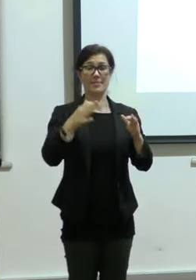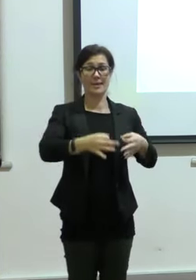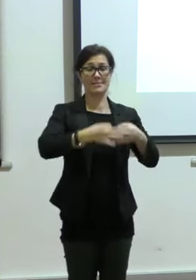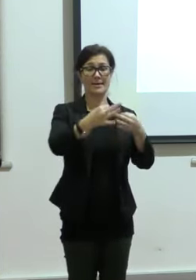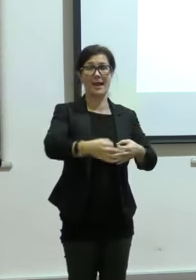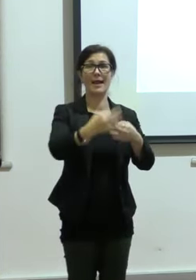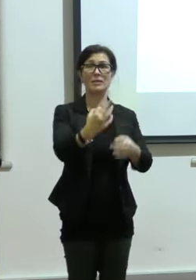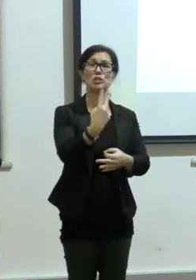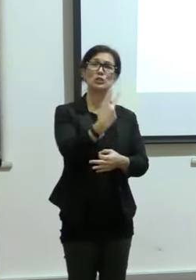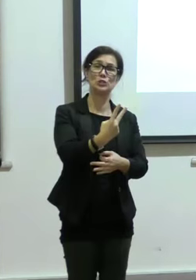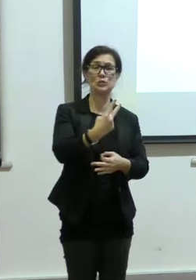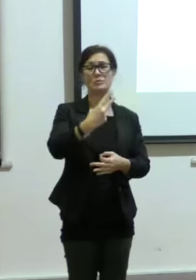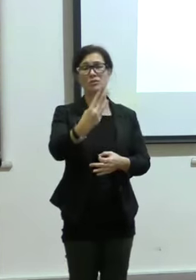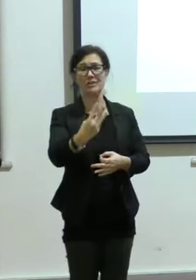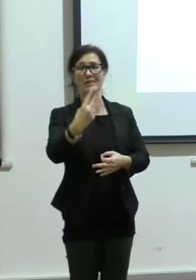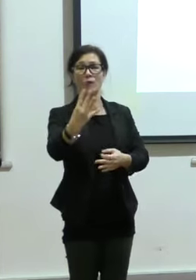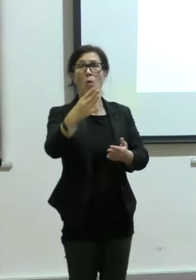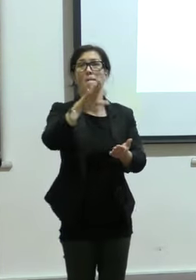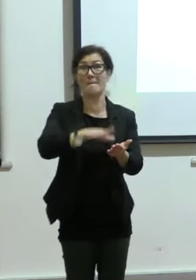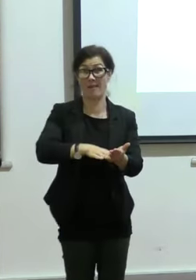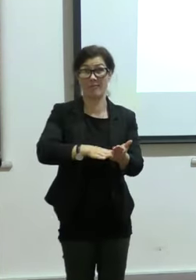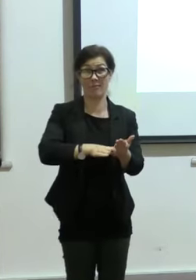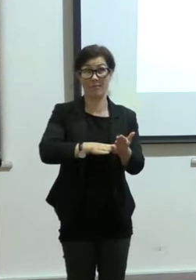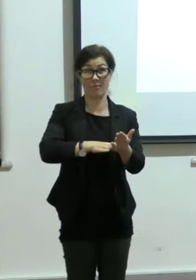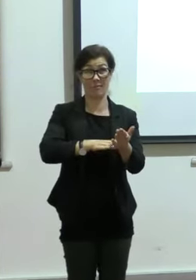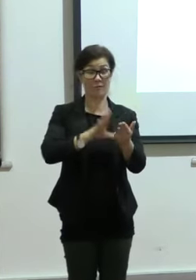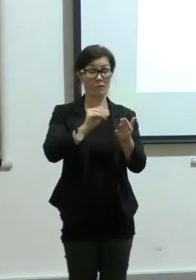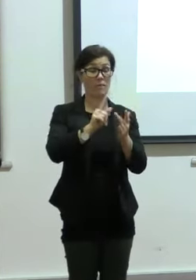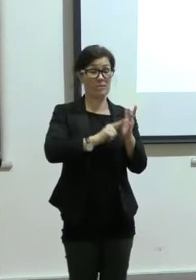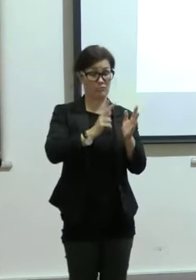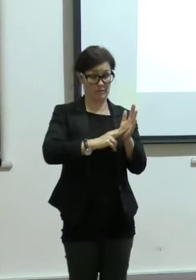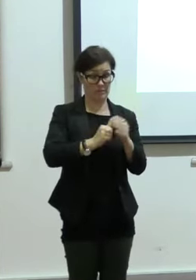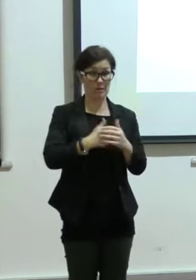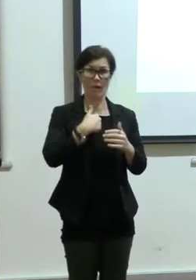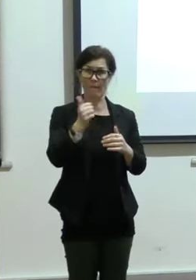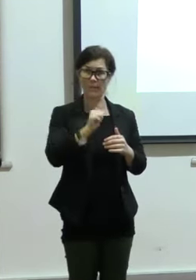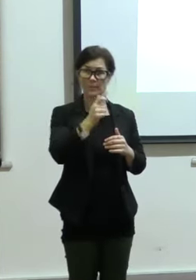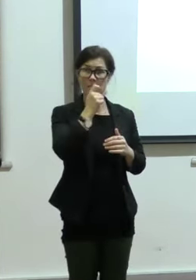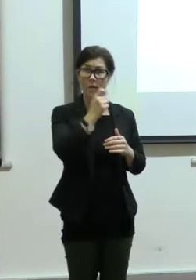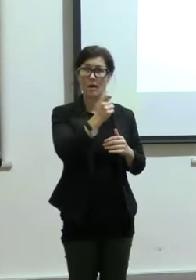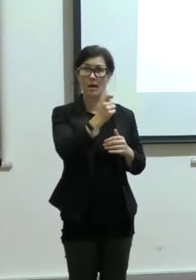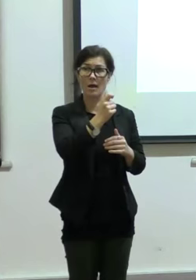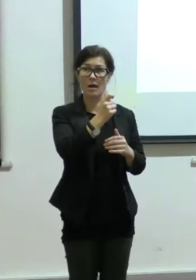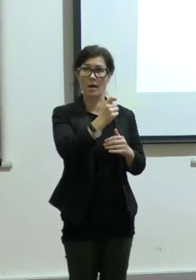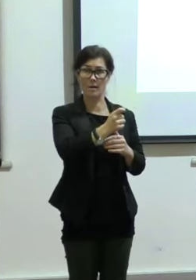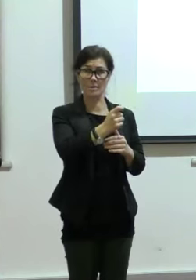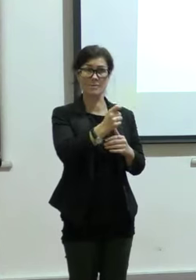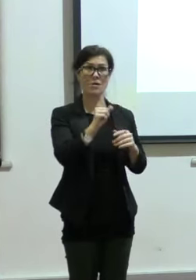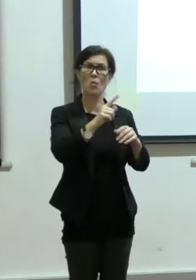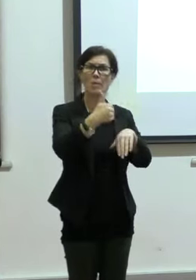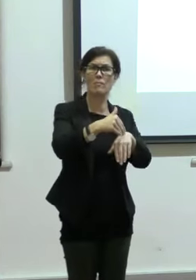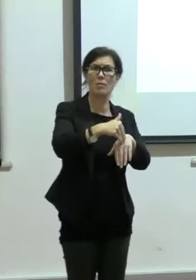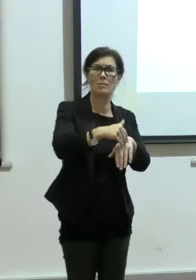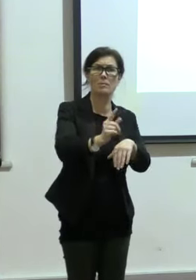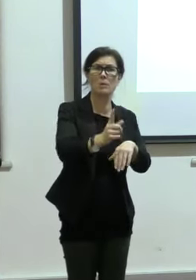whole period, and I've asked them about what the issue is, and